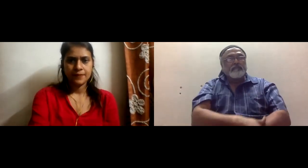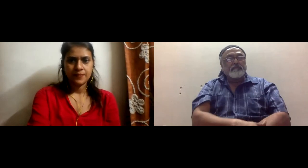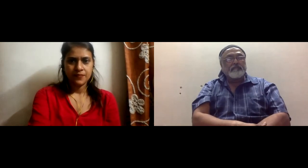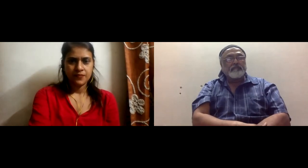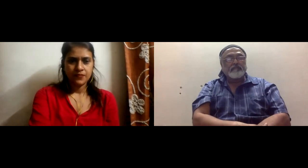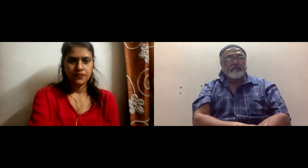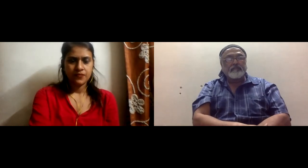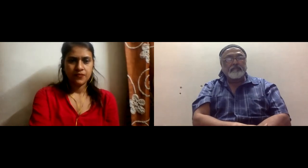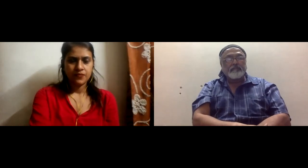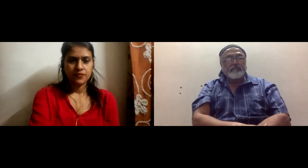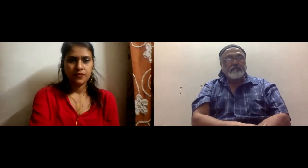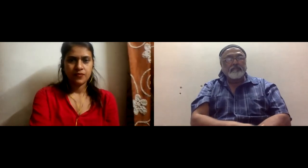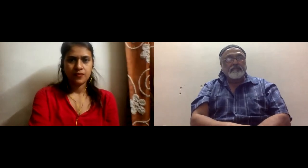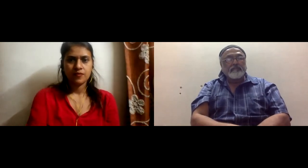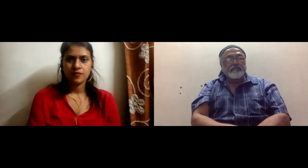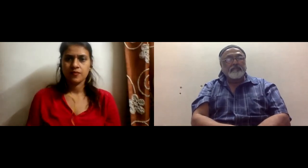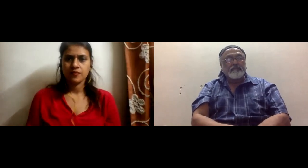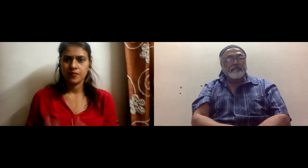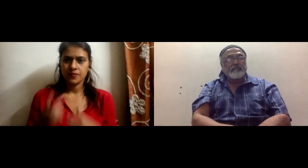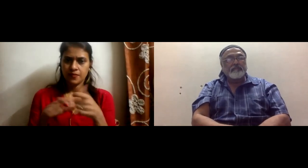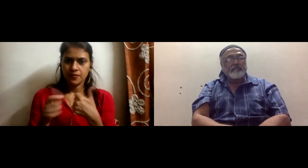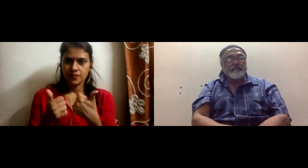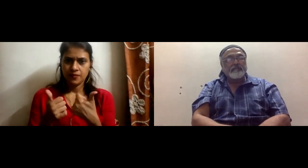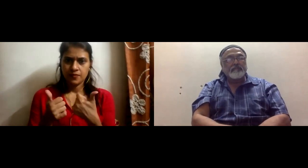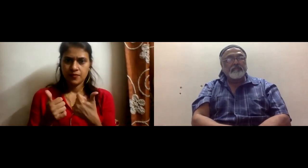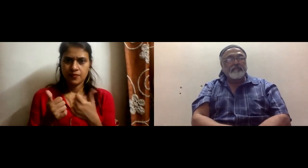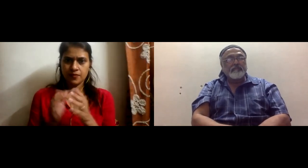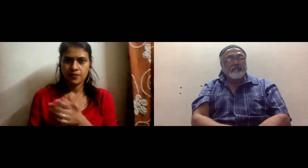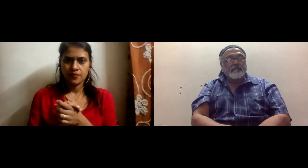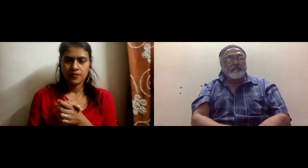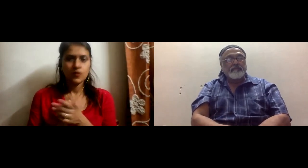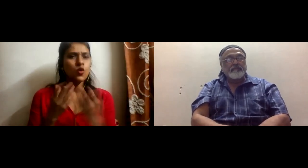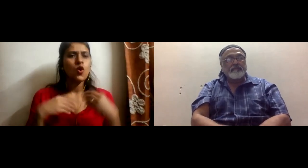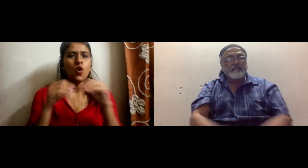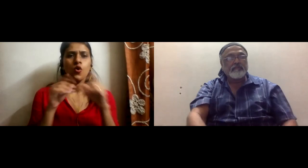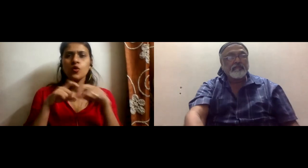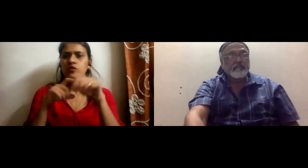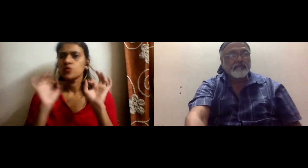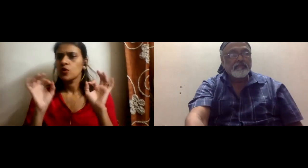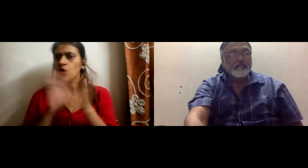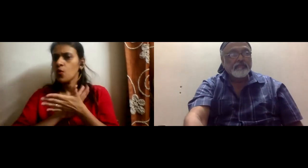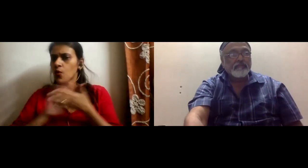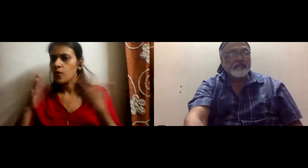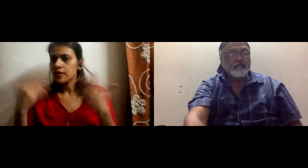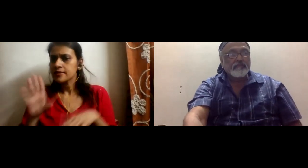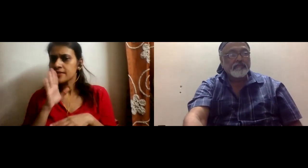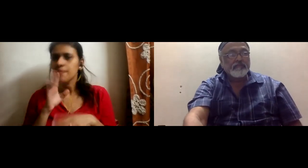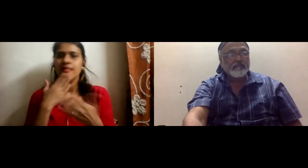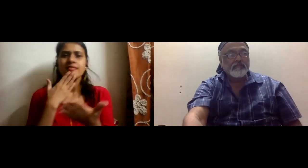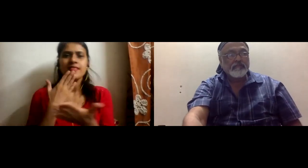I'm done. If there are no further questions, over to Akshay and the NCPEDP team. But thank you, Arun and Preeti. You have been wonderful interpreters.